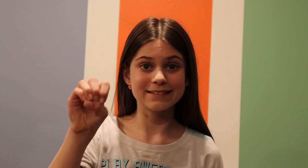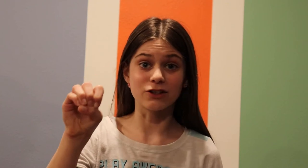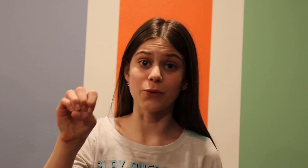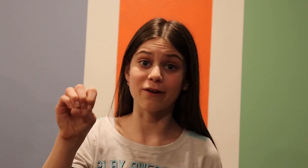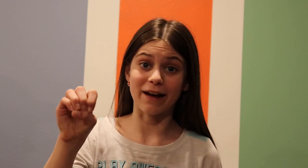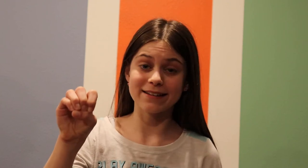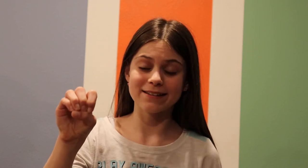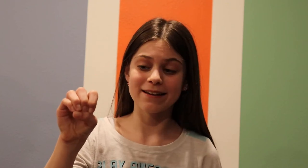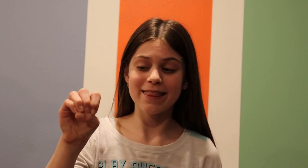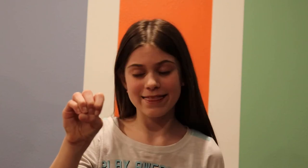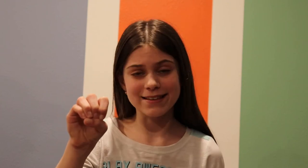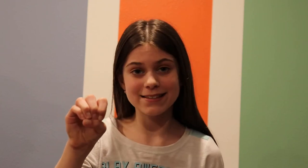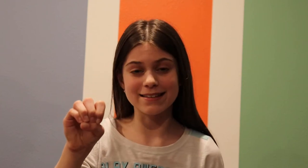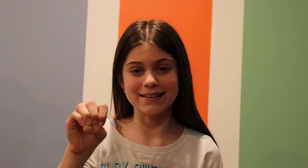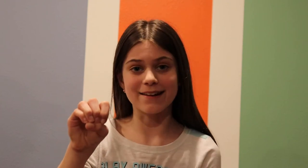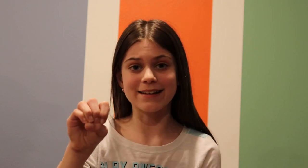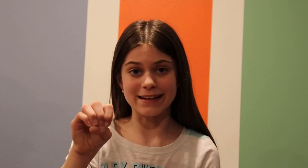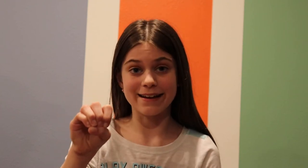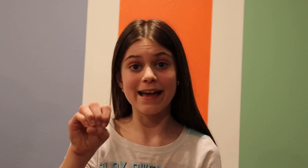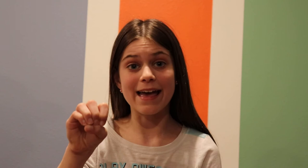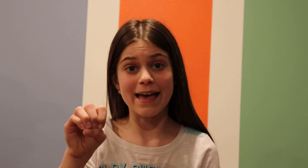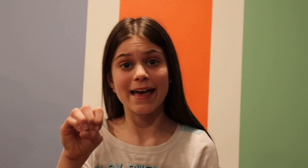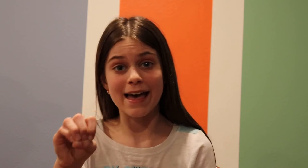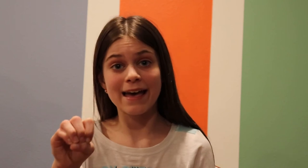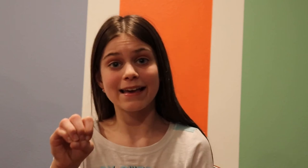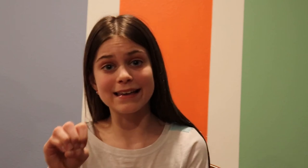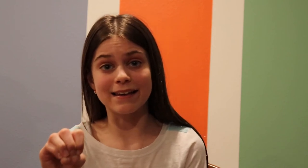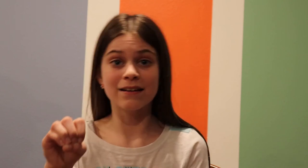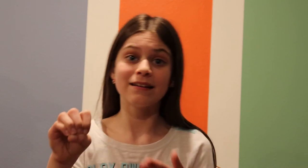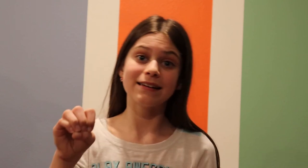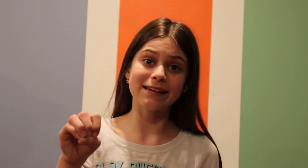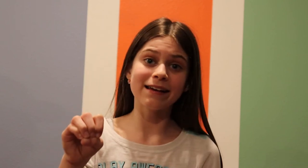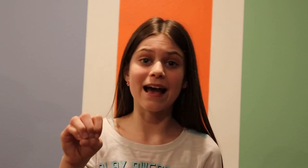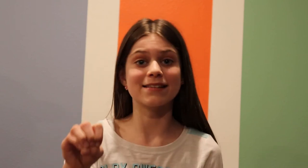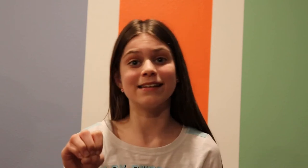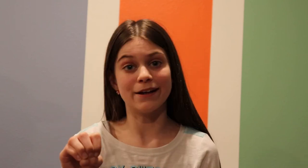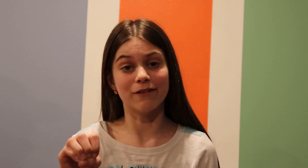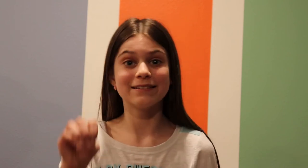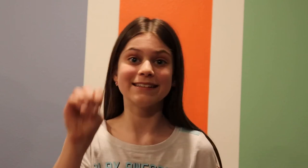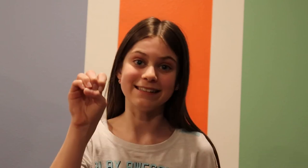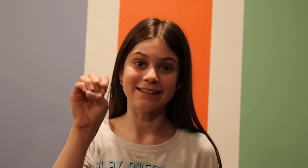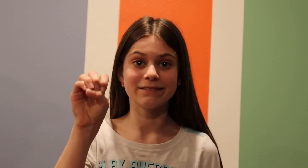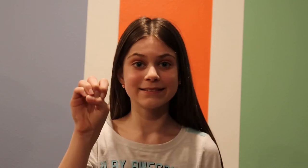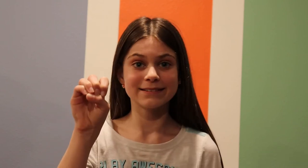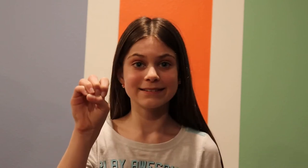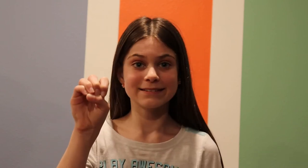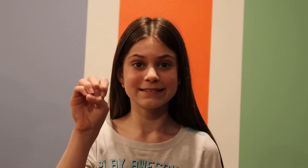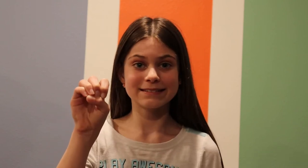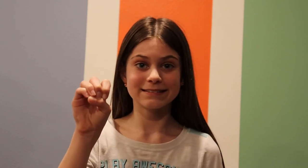You're doing great. This is the letter E. E, E, E. E as in eagle. E.